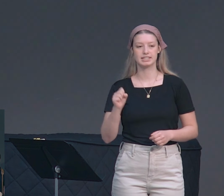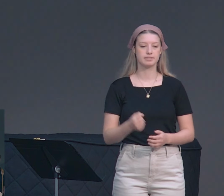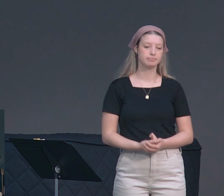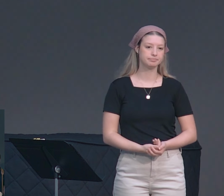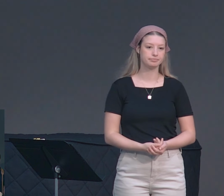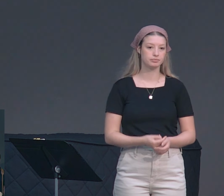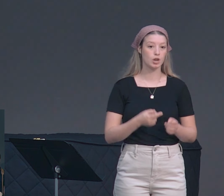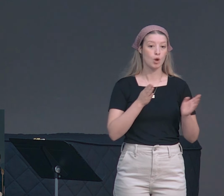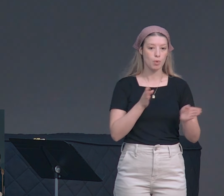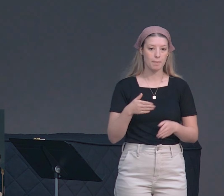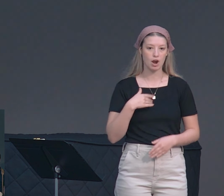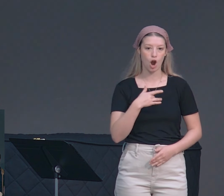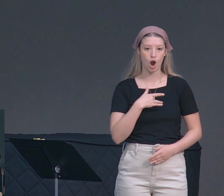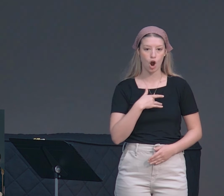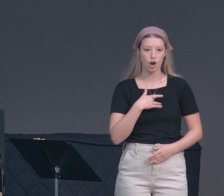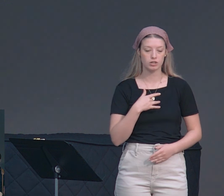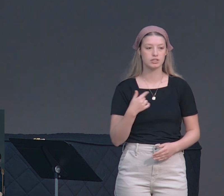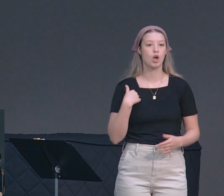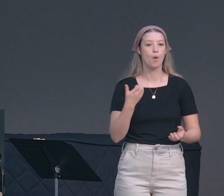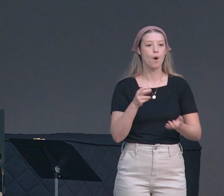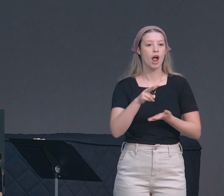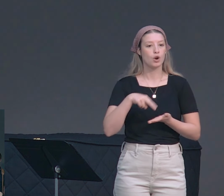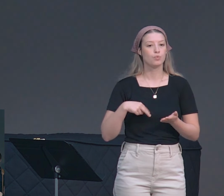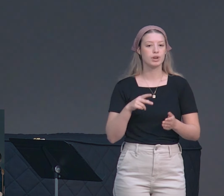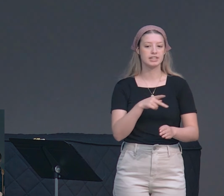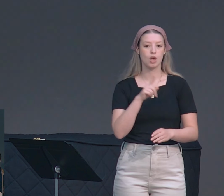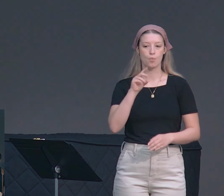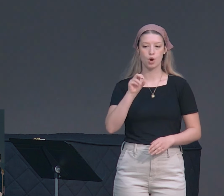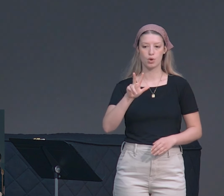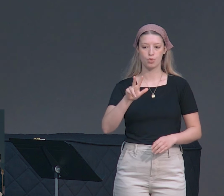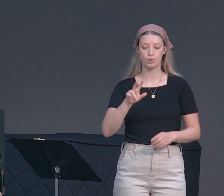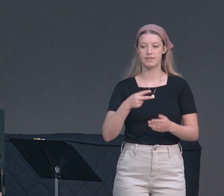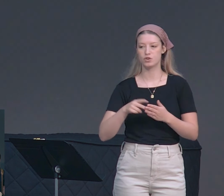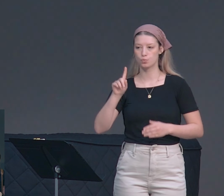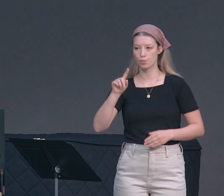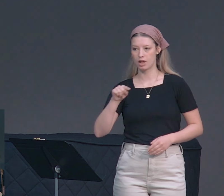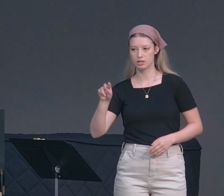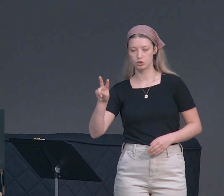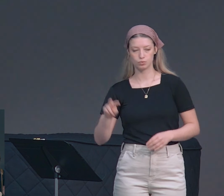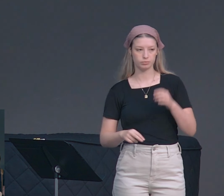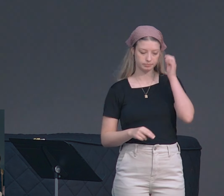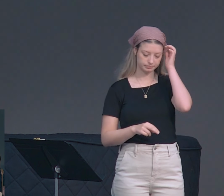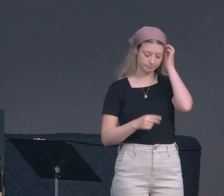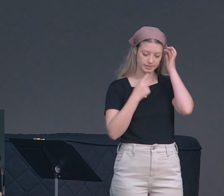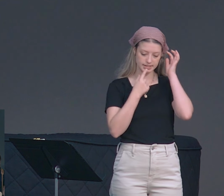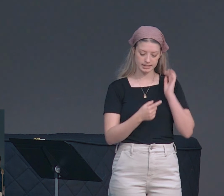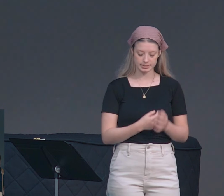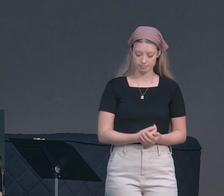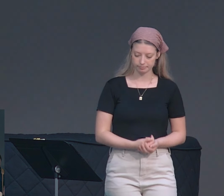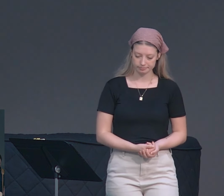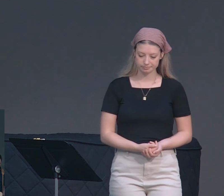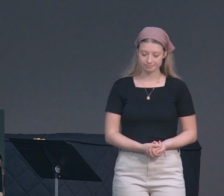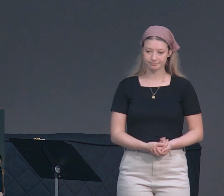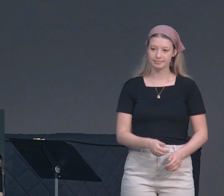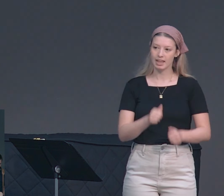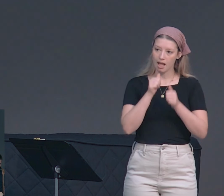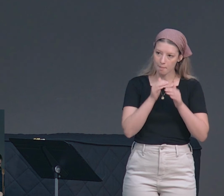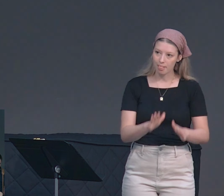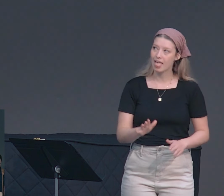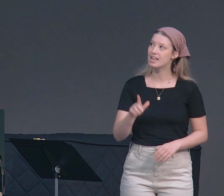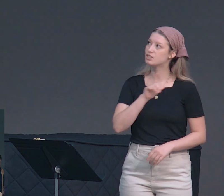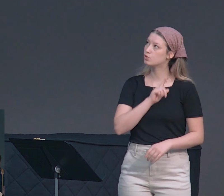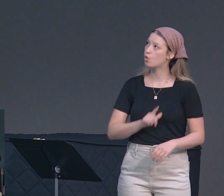to read for you Psalm 103, verses 1 and 2. And it says, "Bless the Lord,